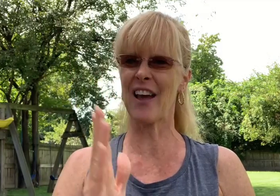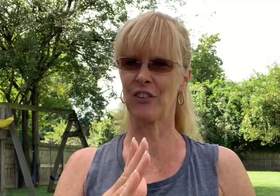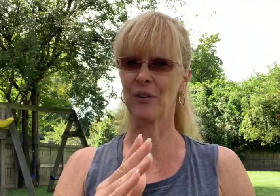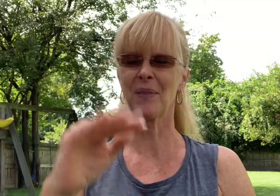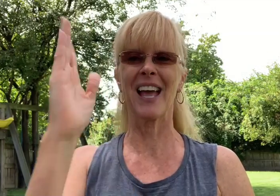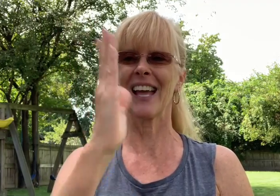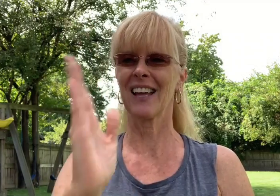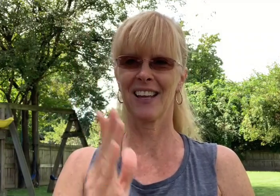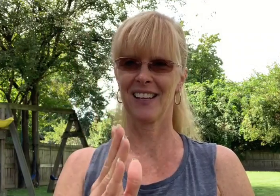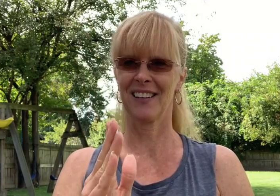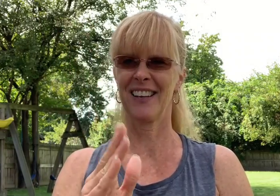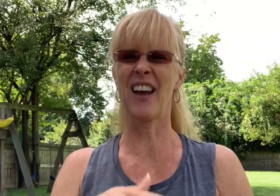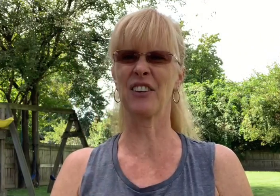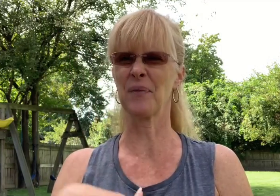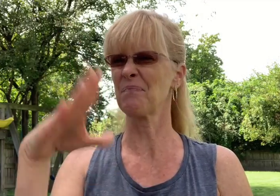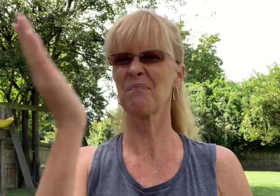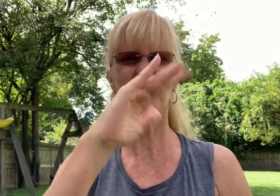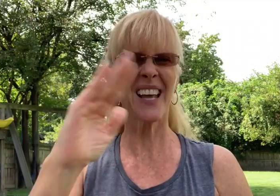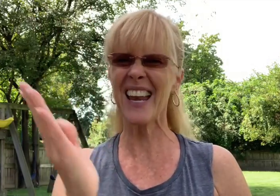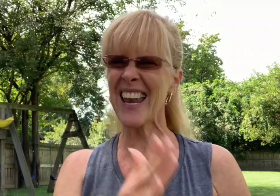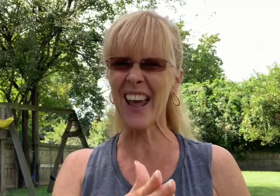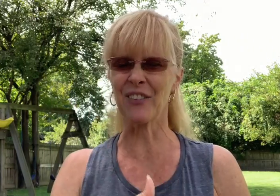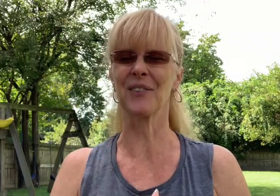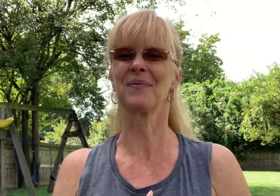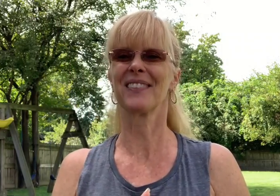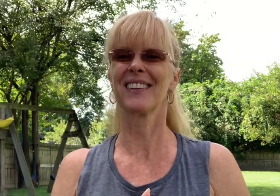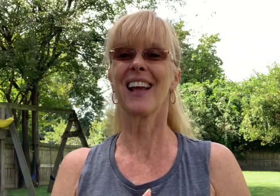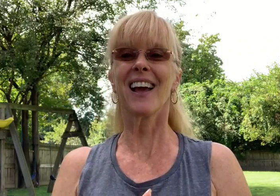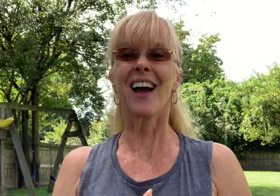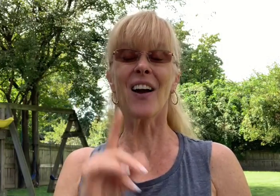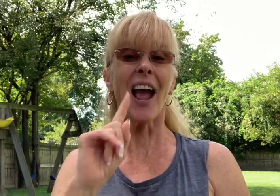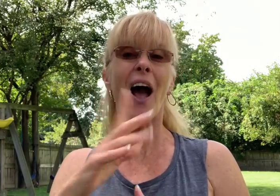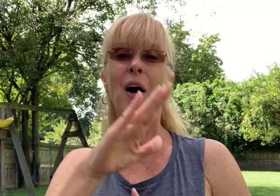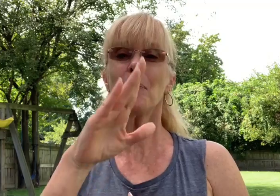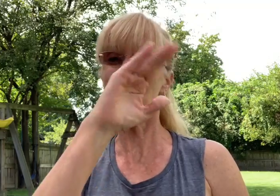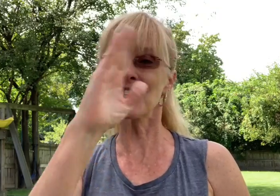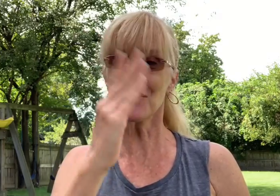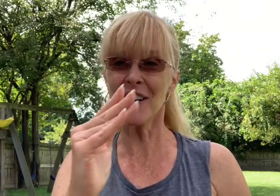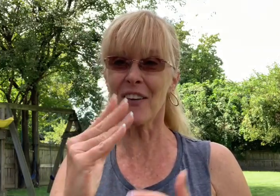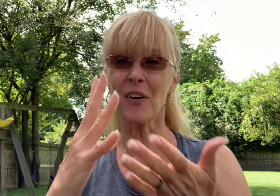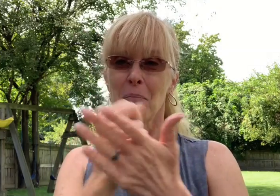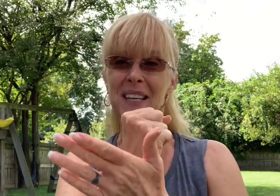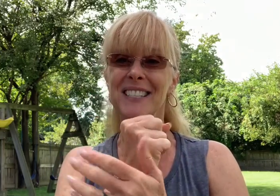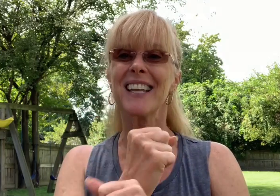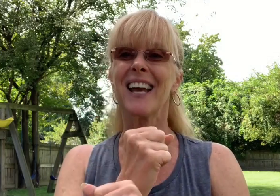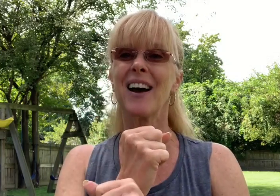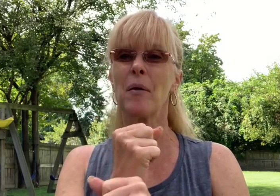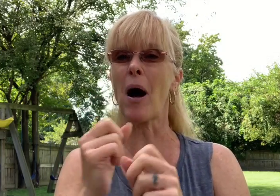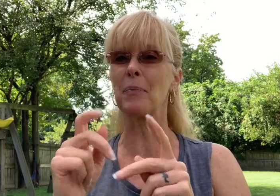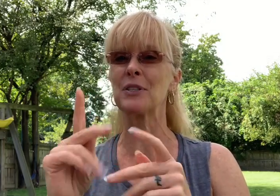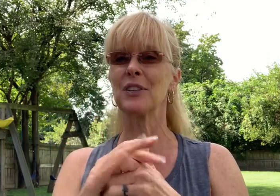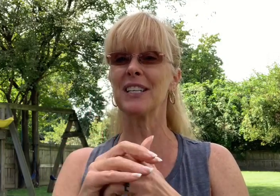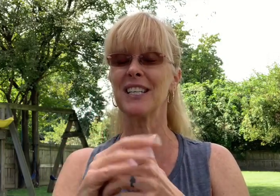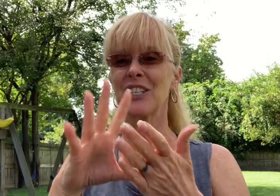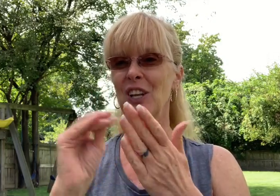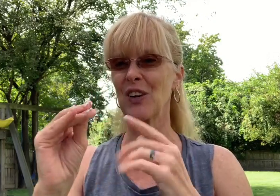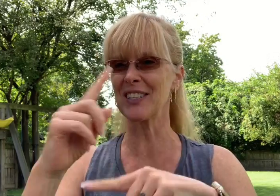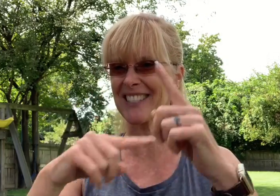Never. Never. Never. Okay, I hope that you never miss the opportunity to learn